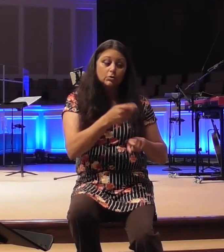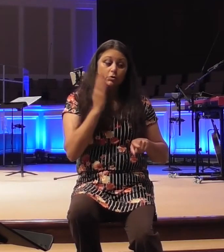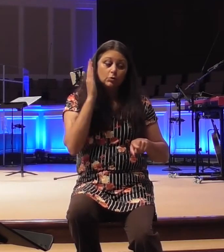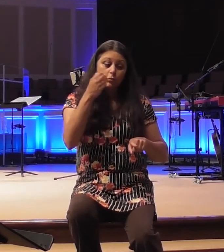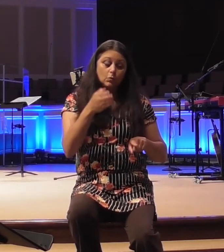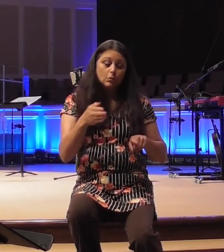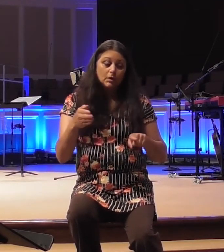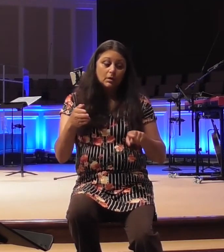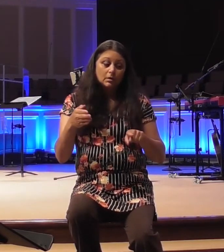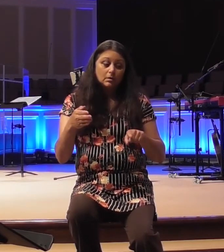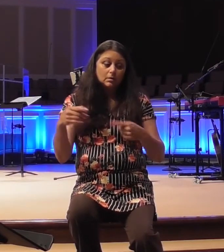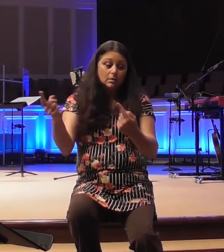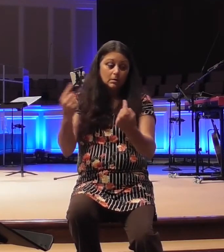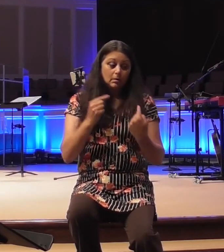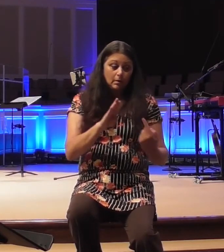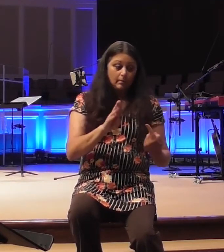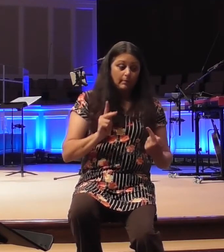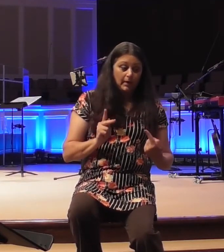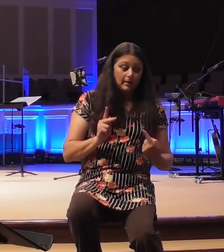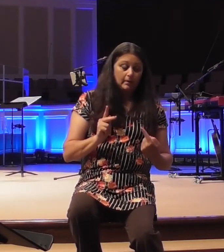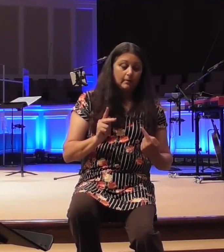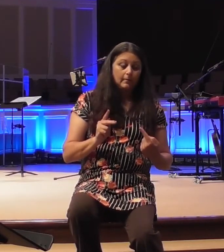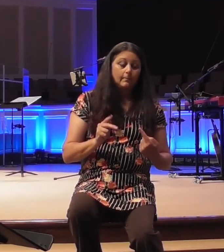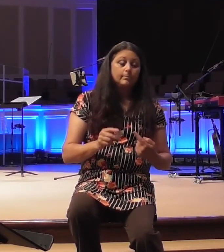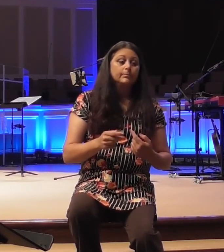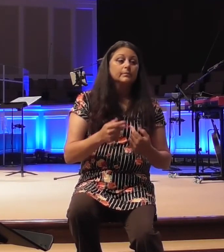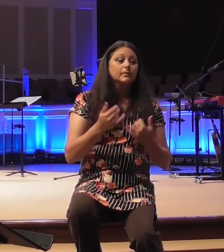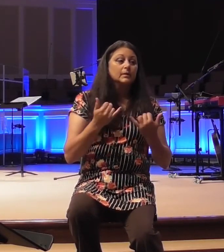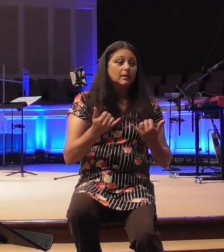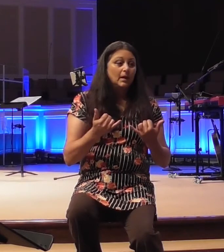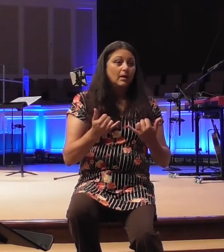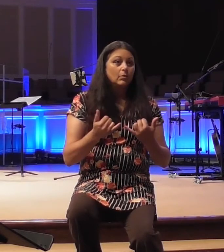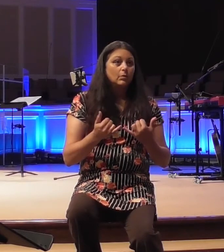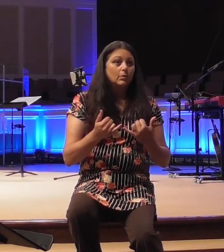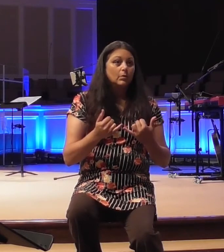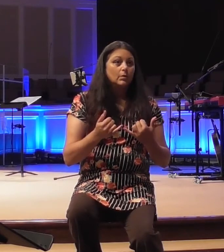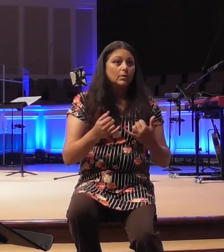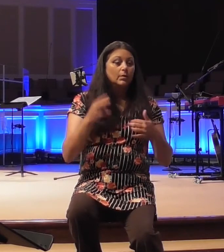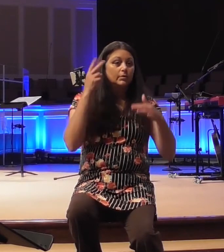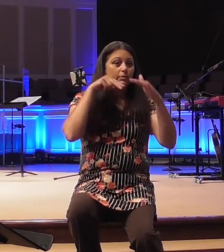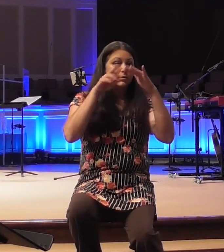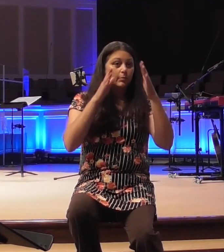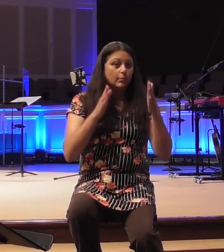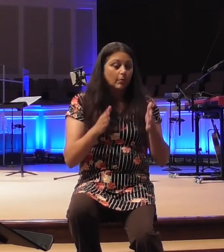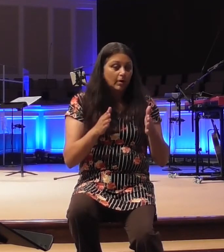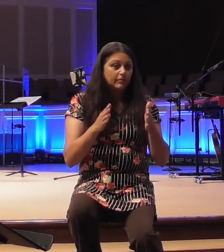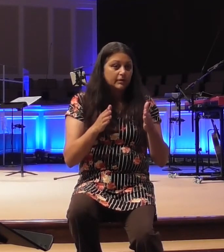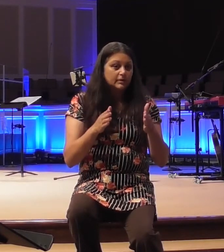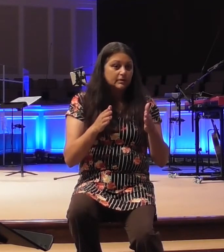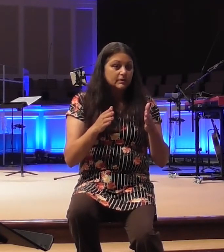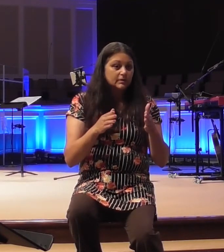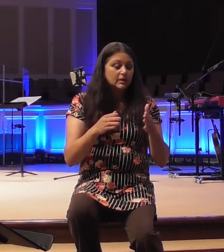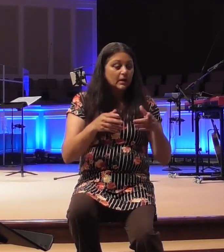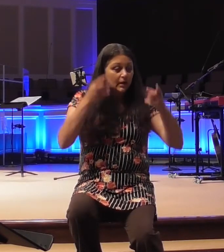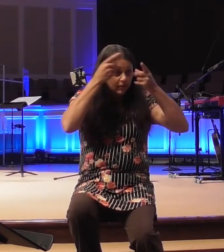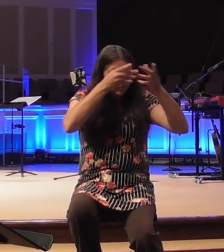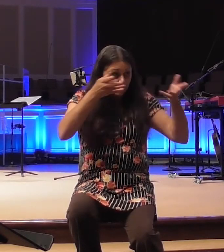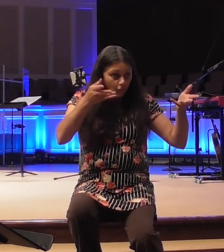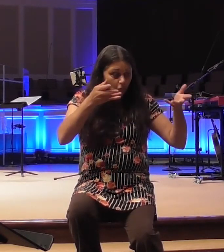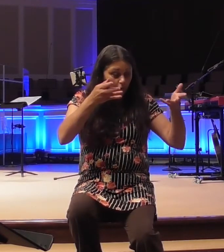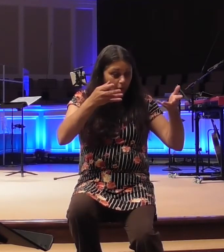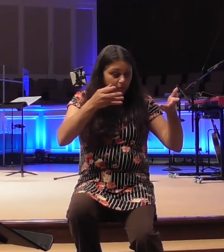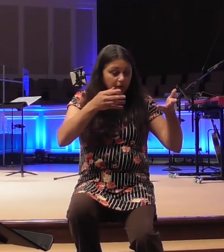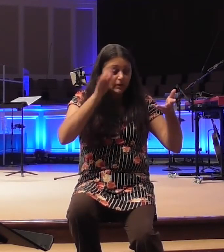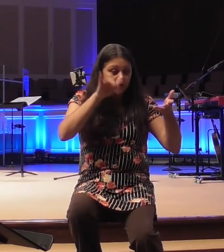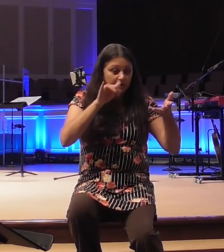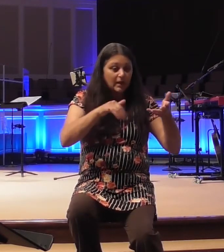Yeshua and Zerubbabel, these were men who had been prophesied about by God. The word of the Lord said